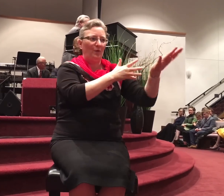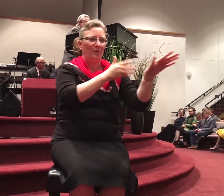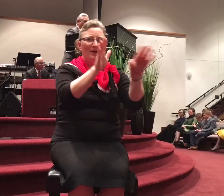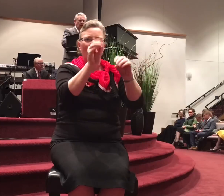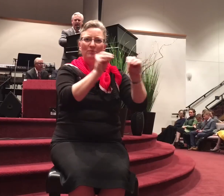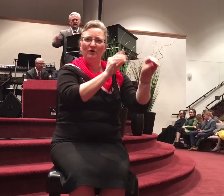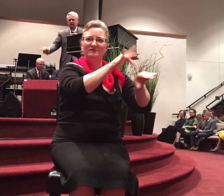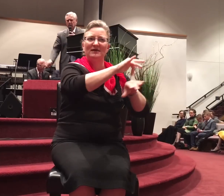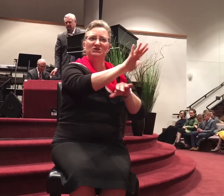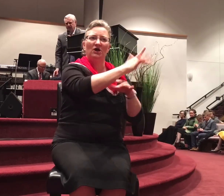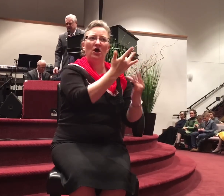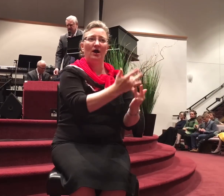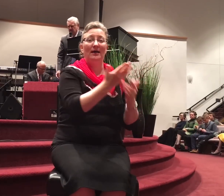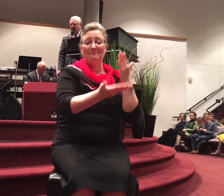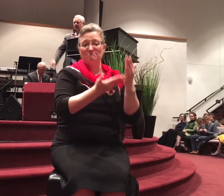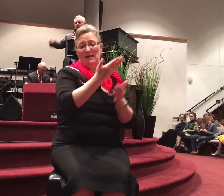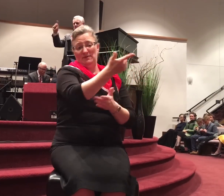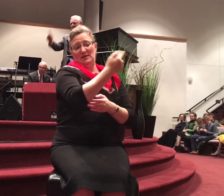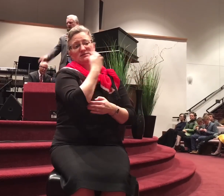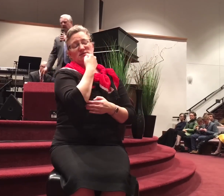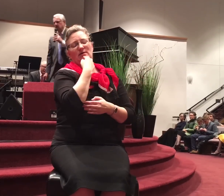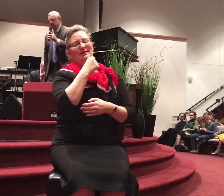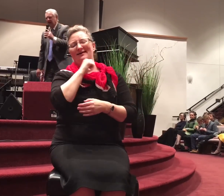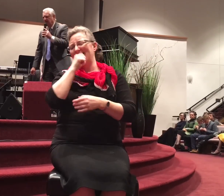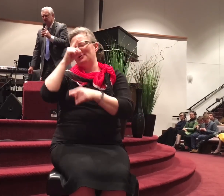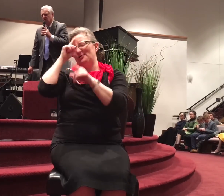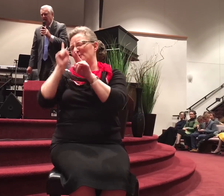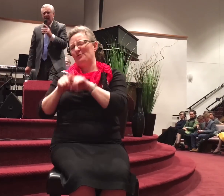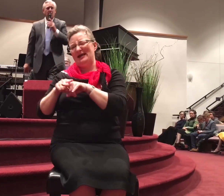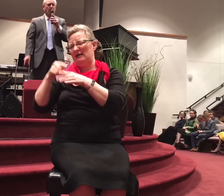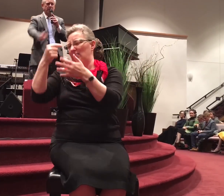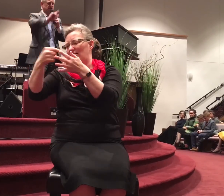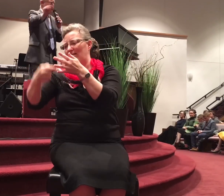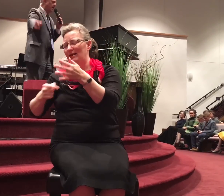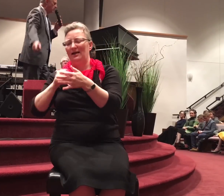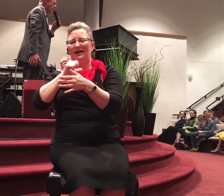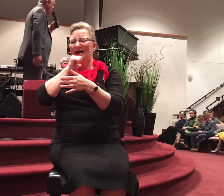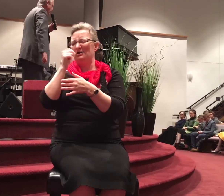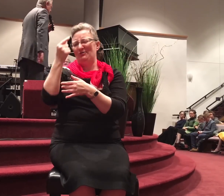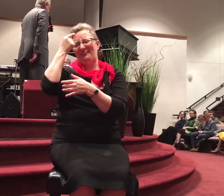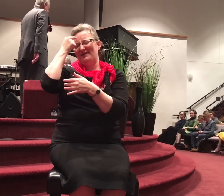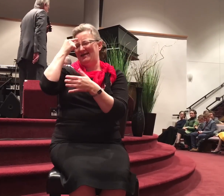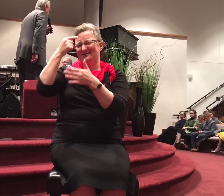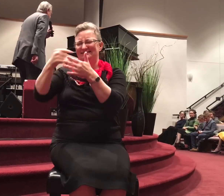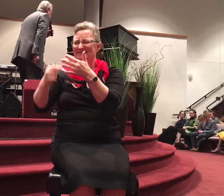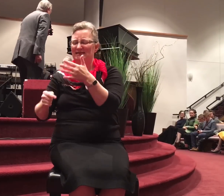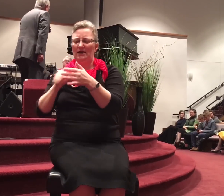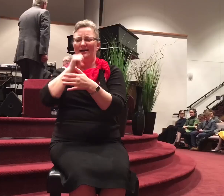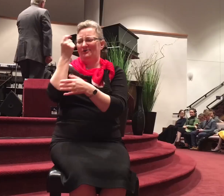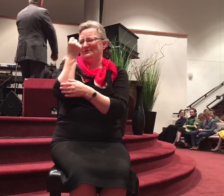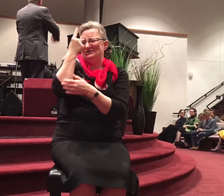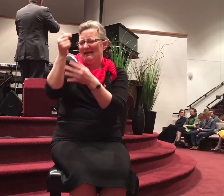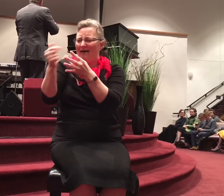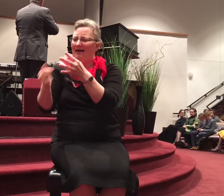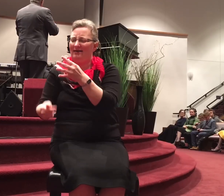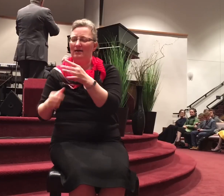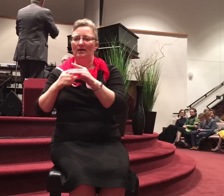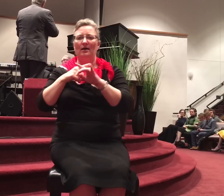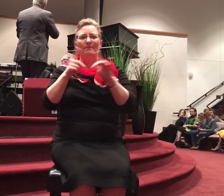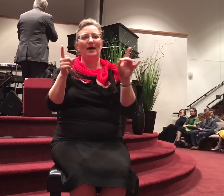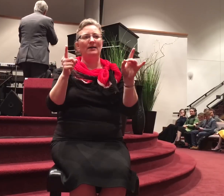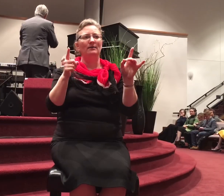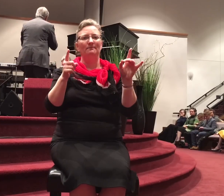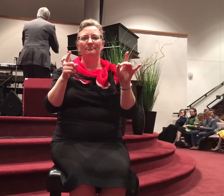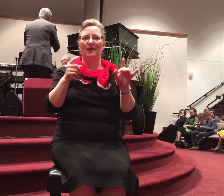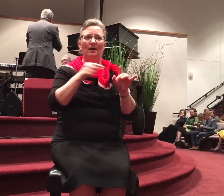they may say, well, I don't agree with this or that, or I don't understand this or that, or this is not the way I understand religion is supposed to be. And then say,